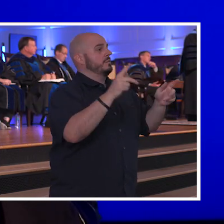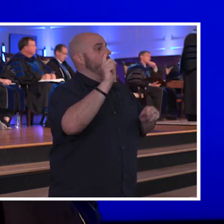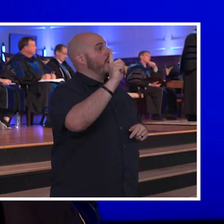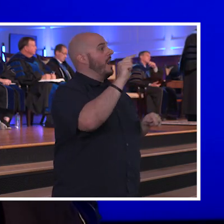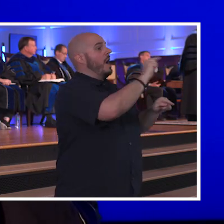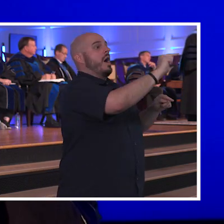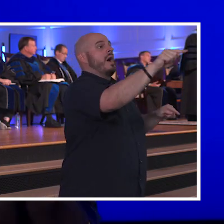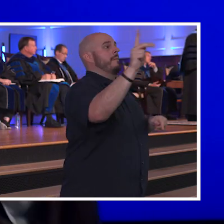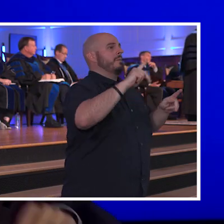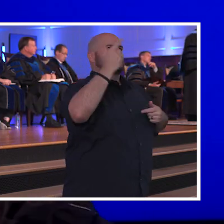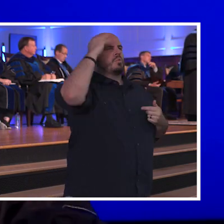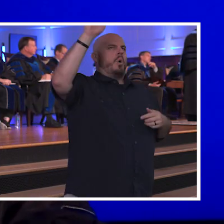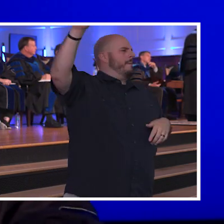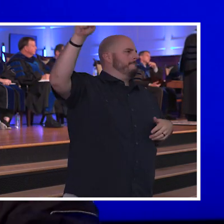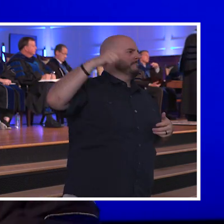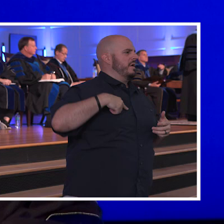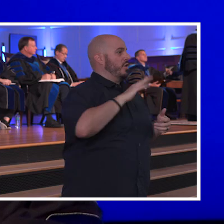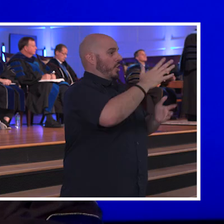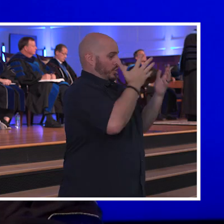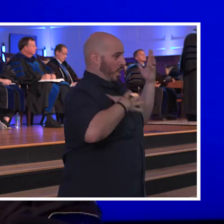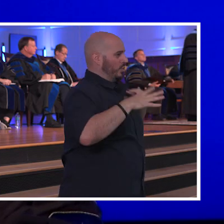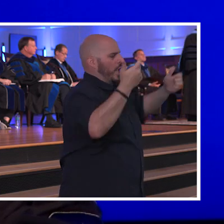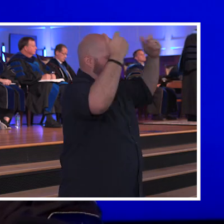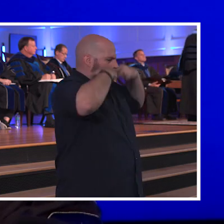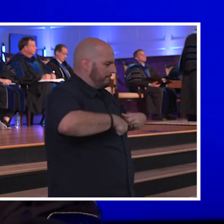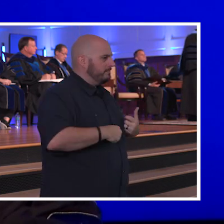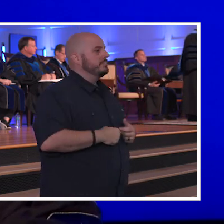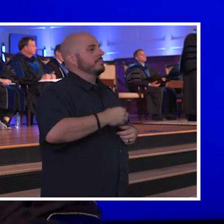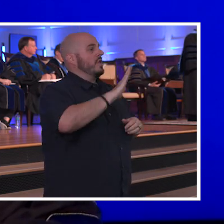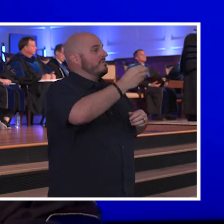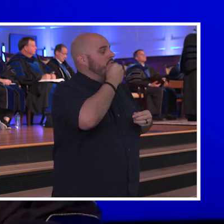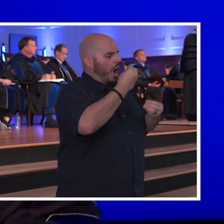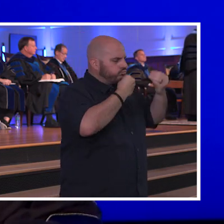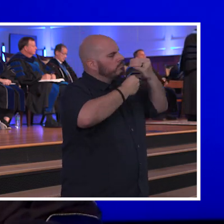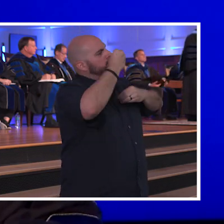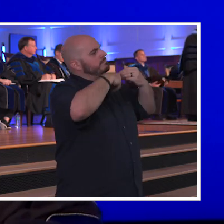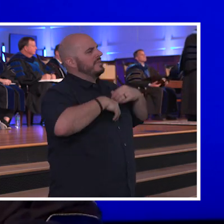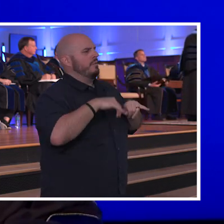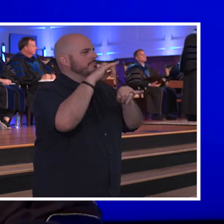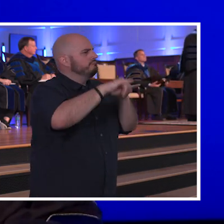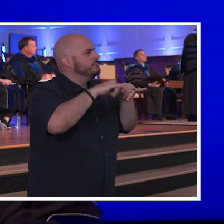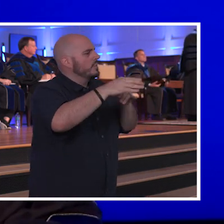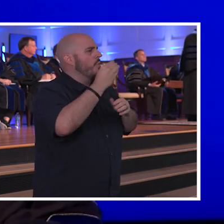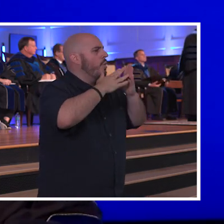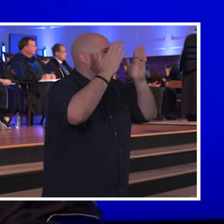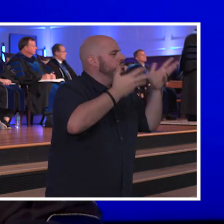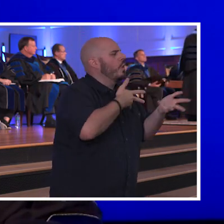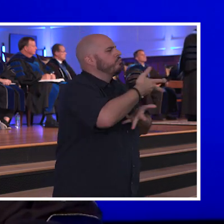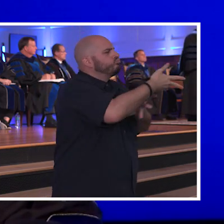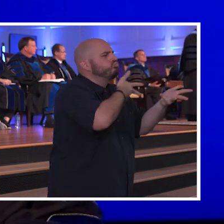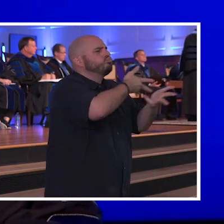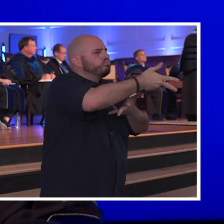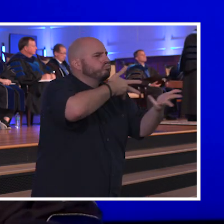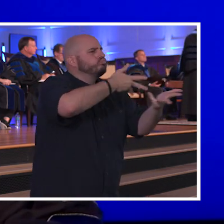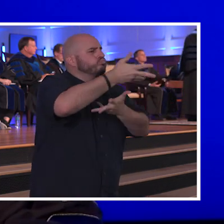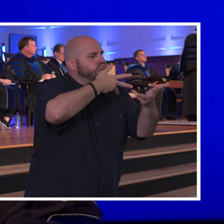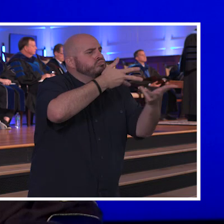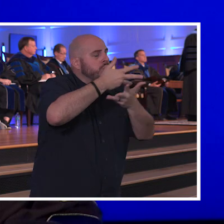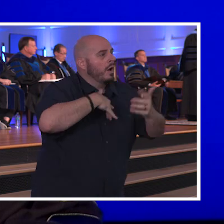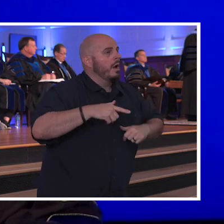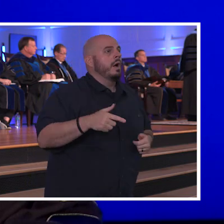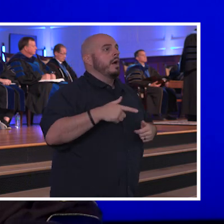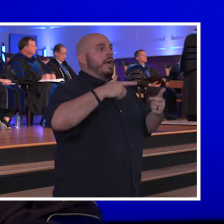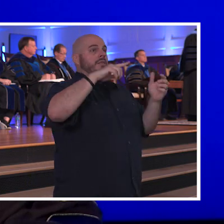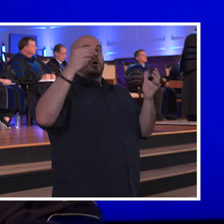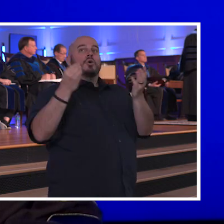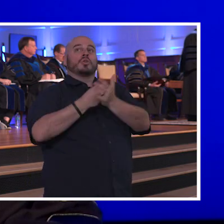their clothes. I would eat their food. I would stay in their homes. I would live as they do and bring the good